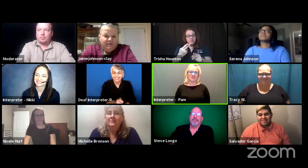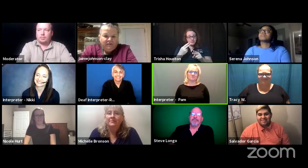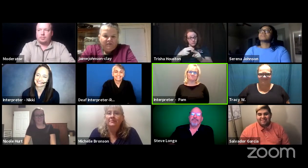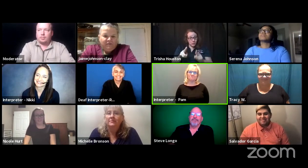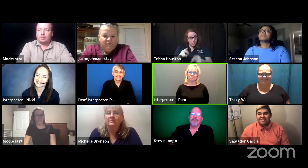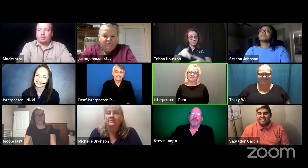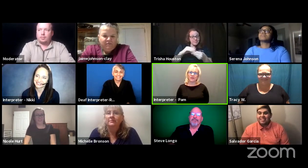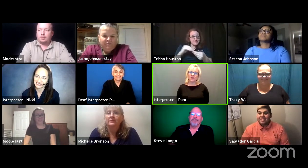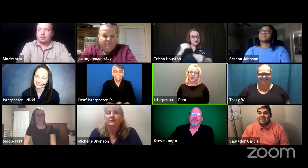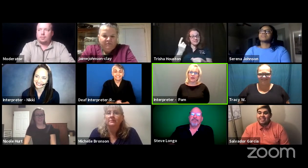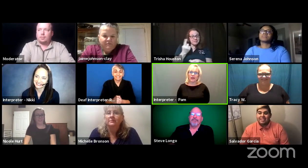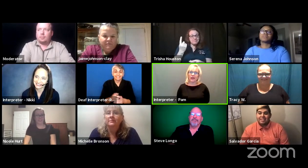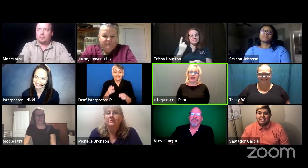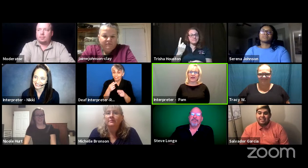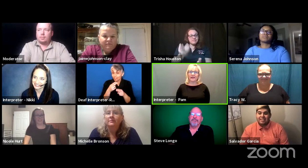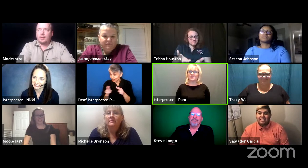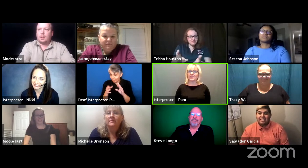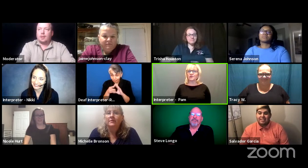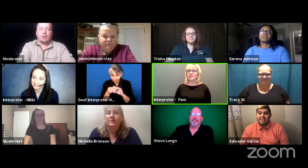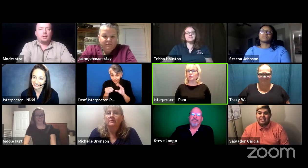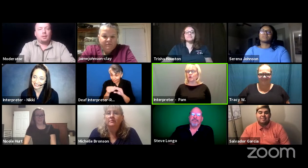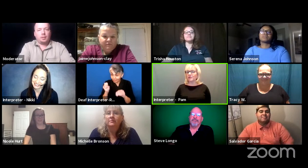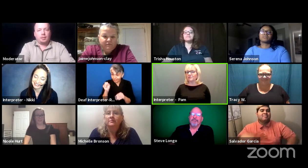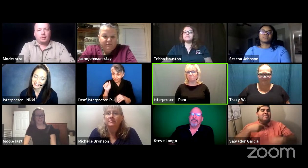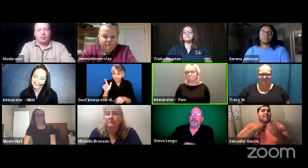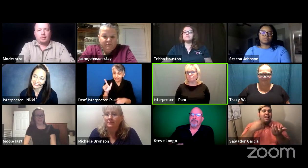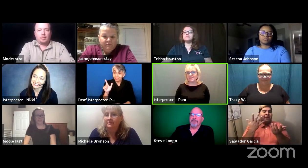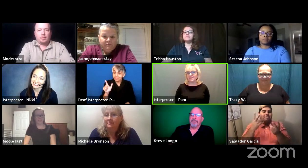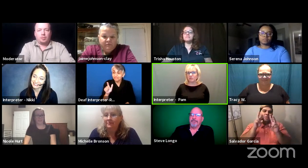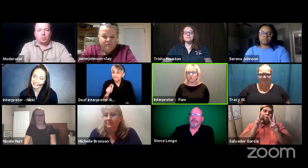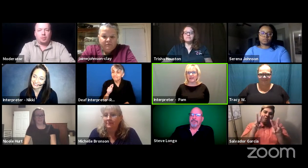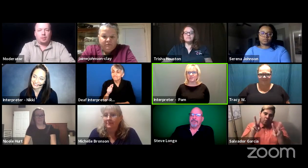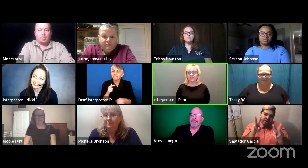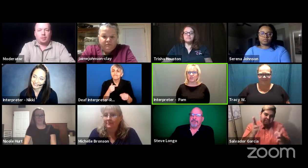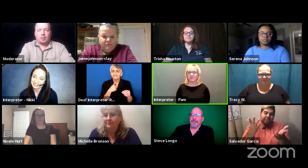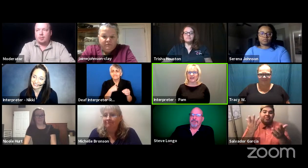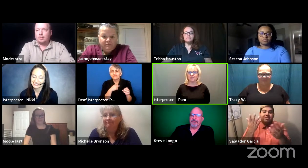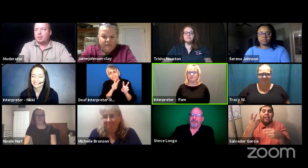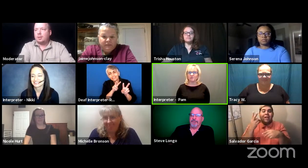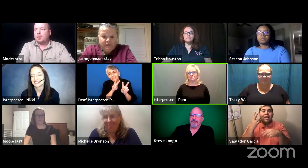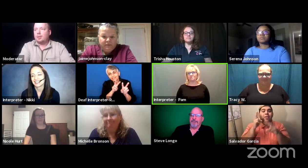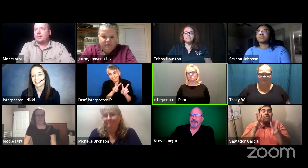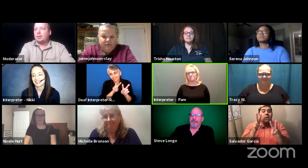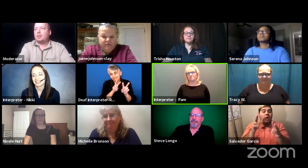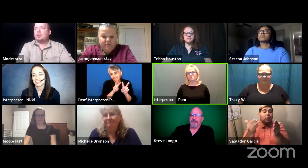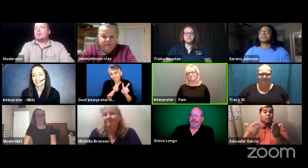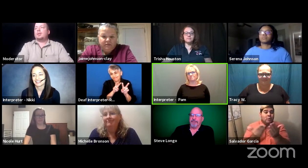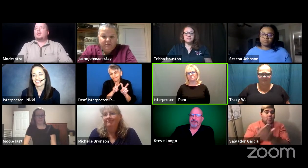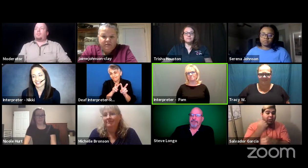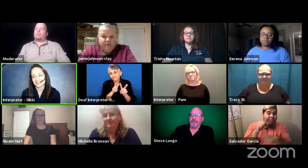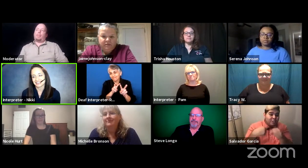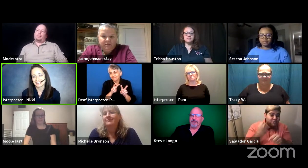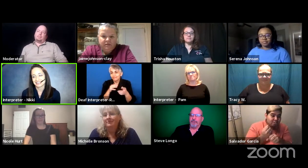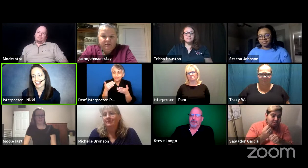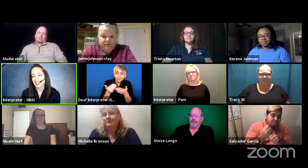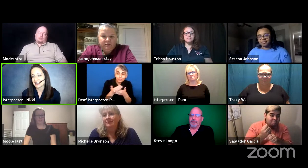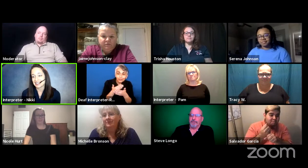president. And is there a short message you'd like to share, Sal? Yes, I